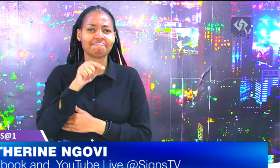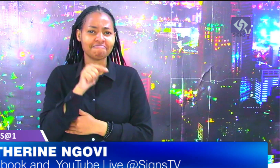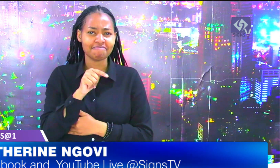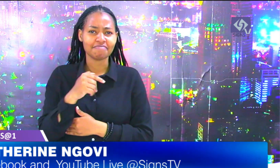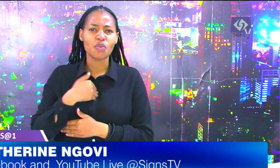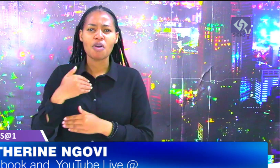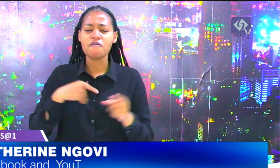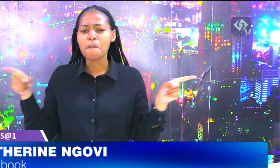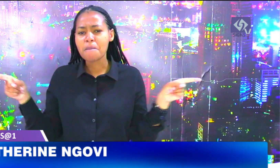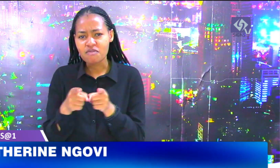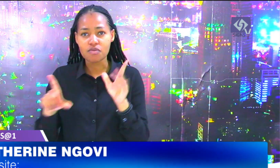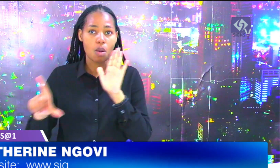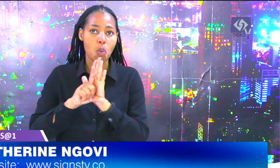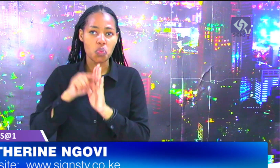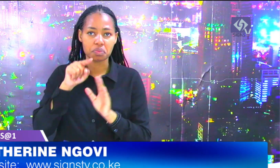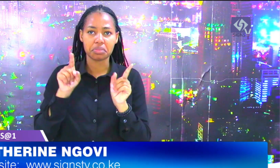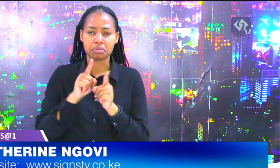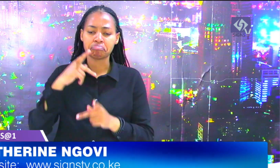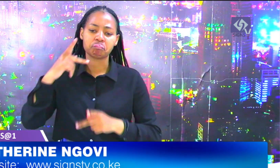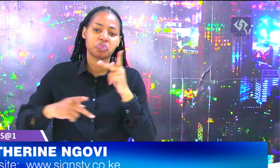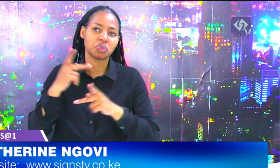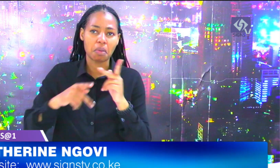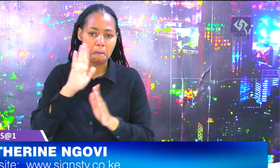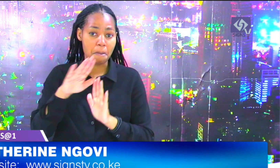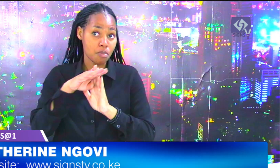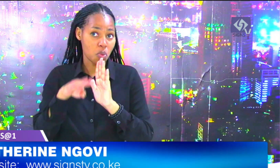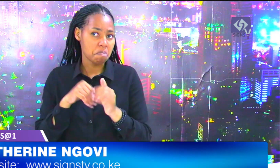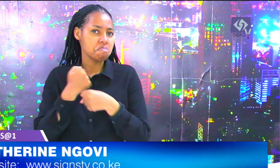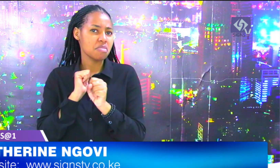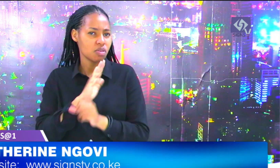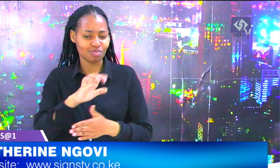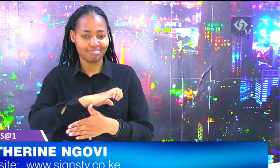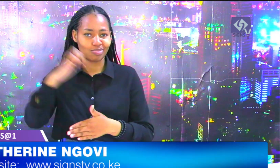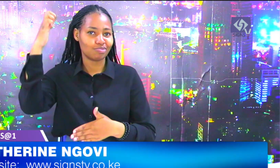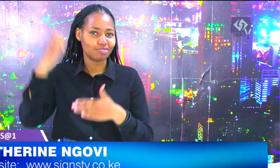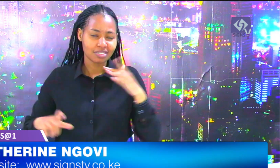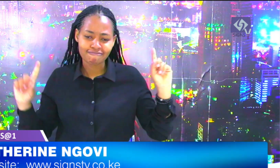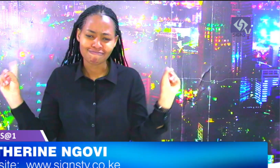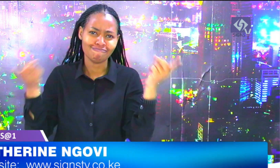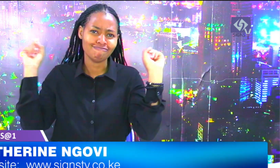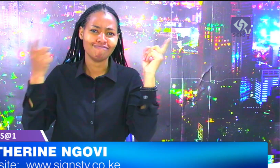recent years due to a number of factors, including land